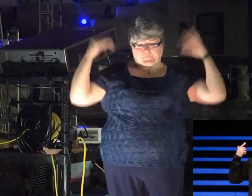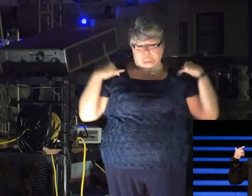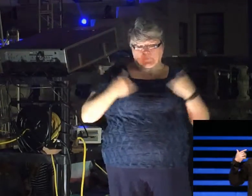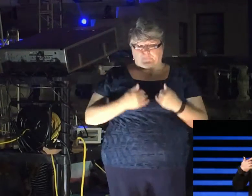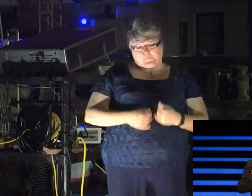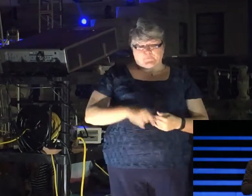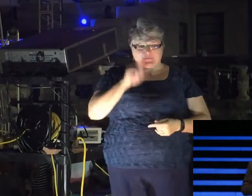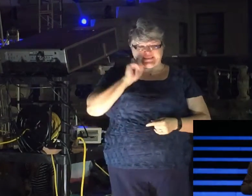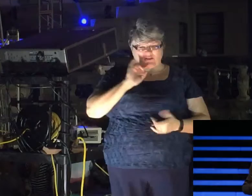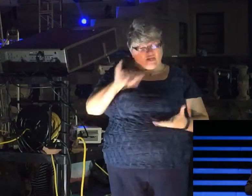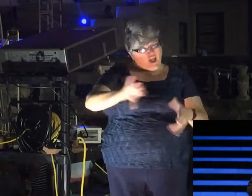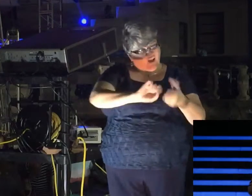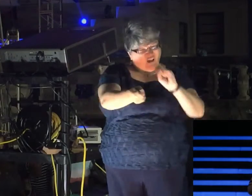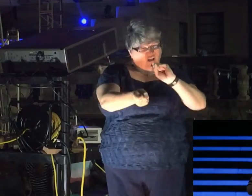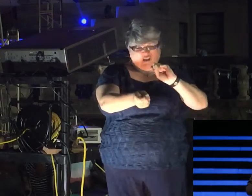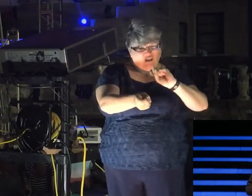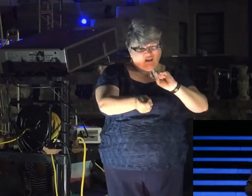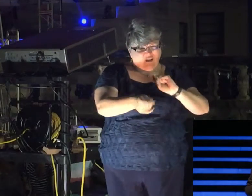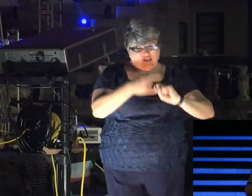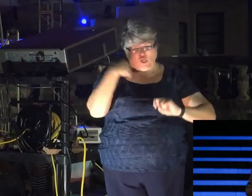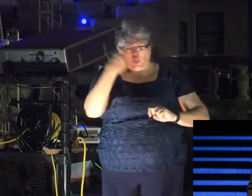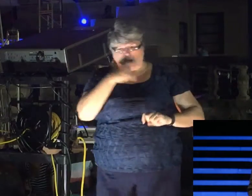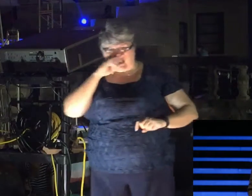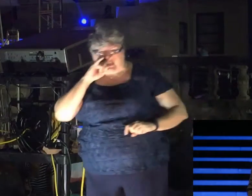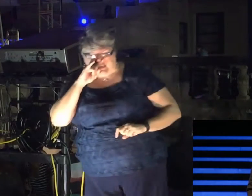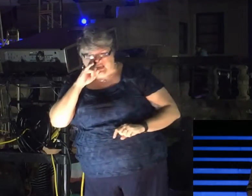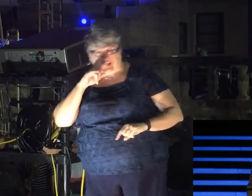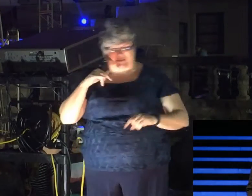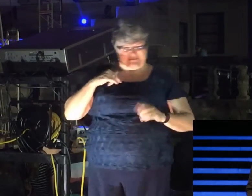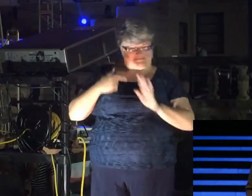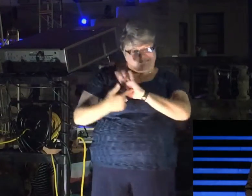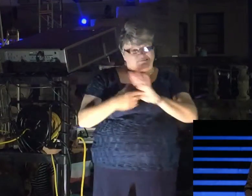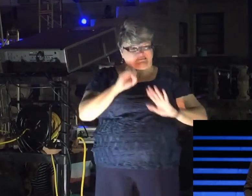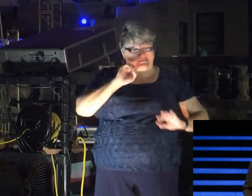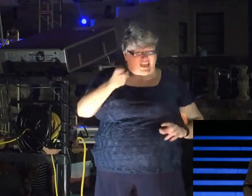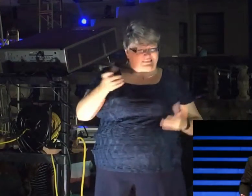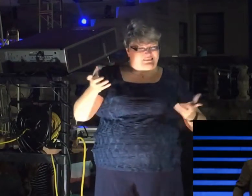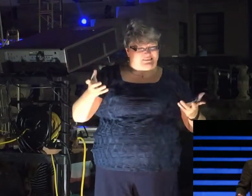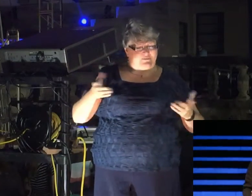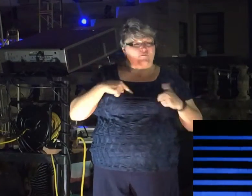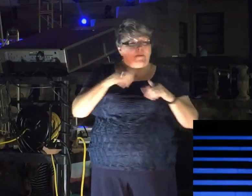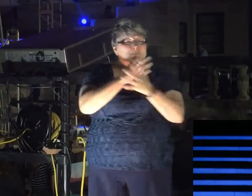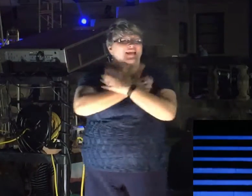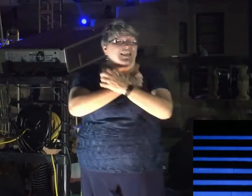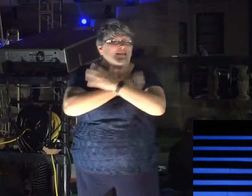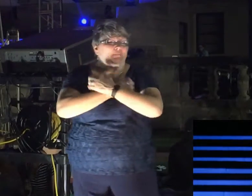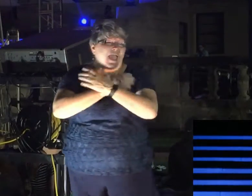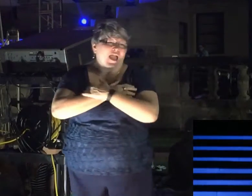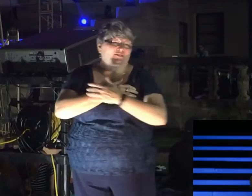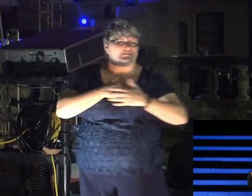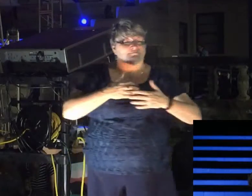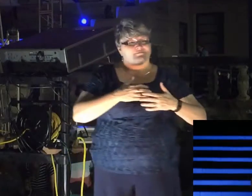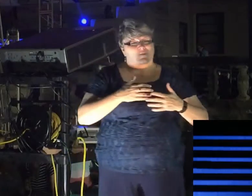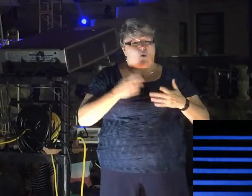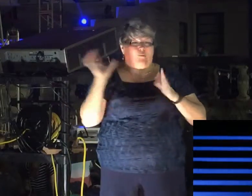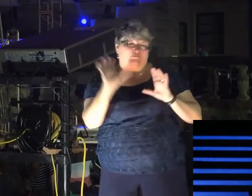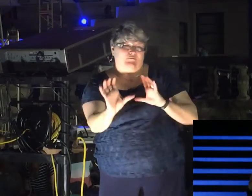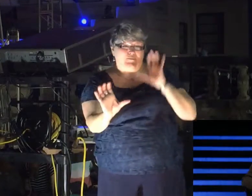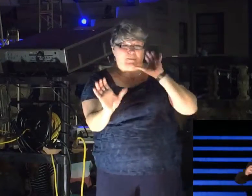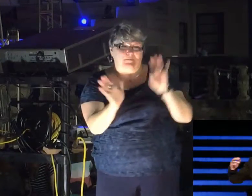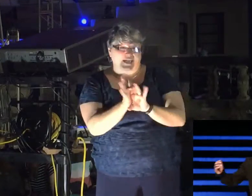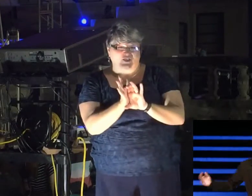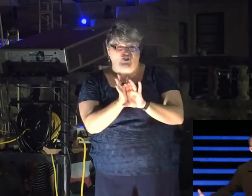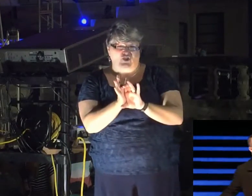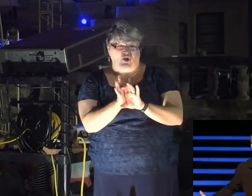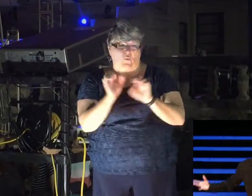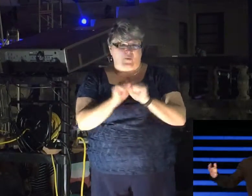were opened up to be sexual. How broken is that? To moving on to putting pictures of teddy bears and stuffed animals